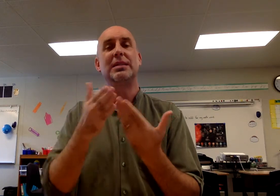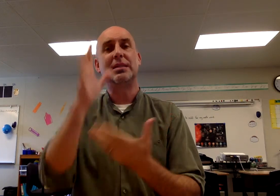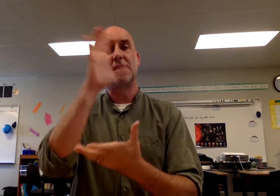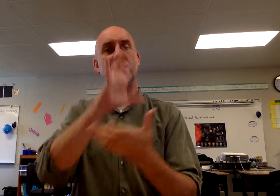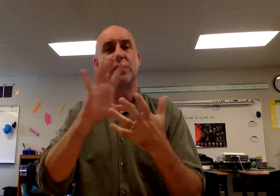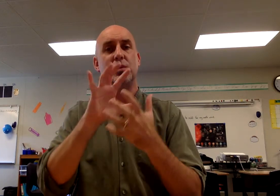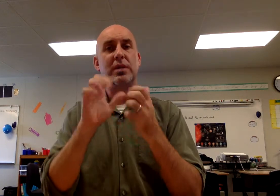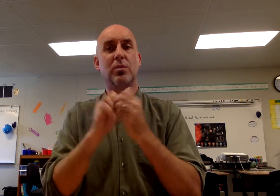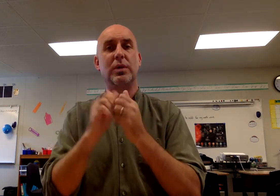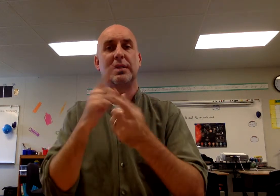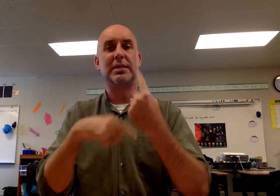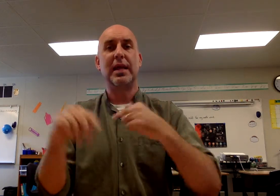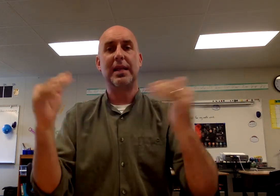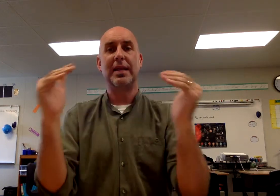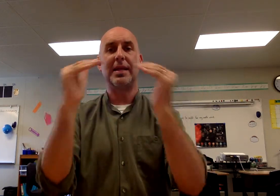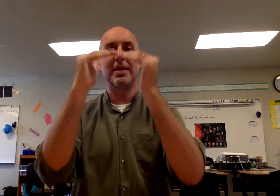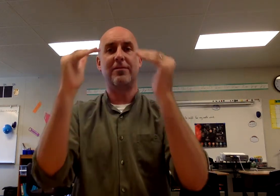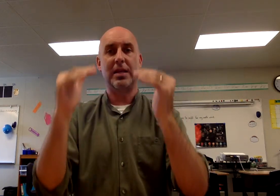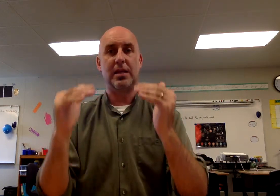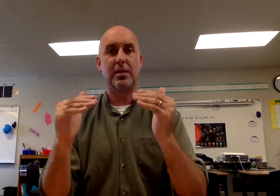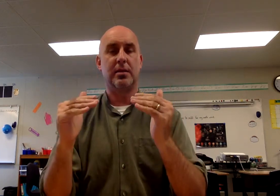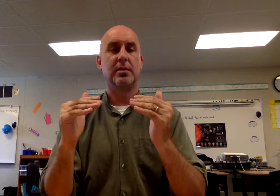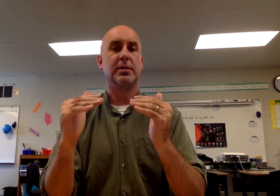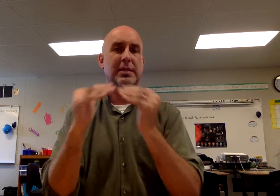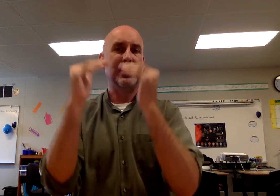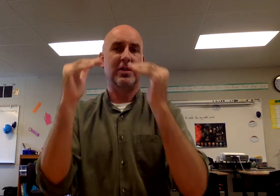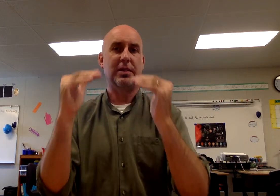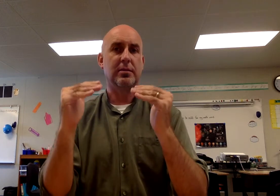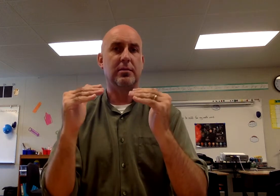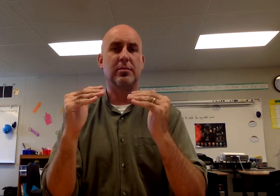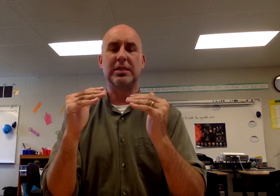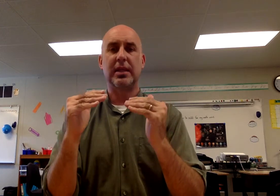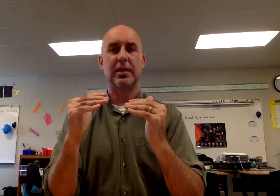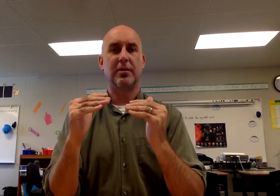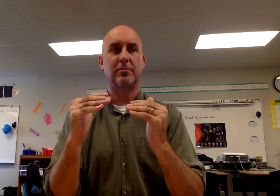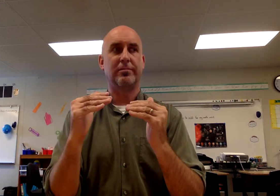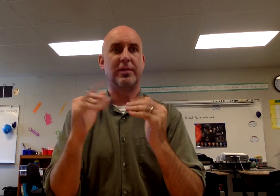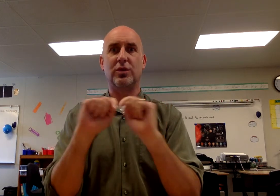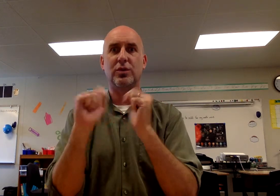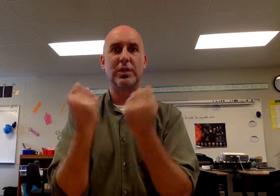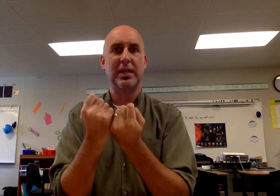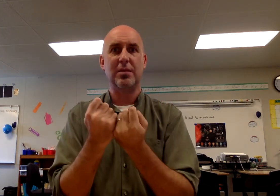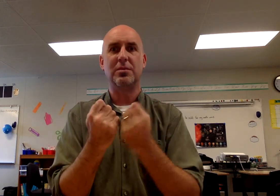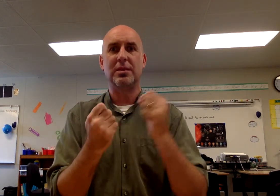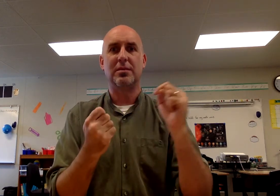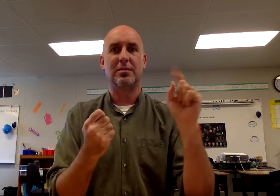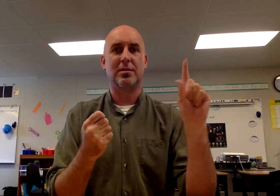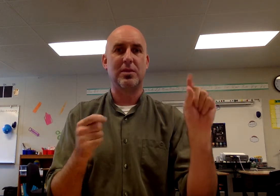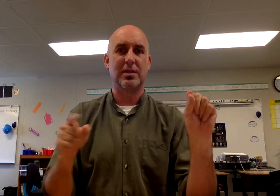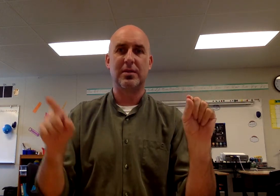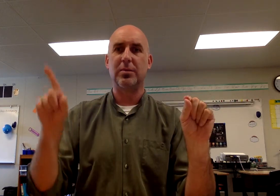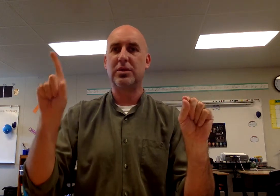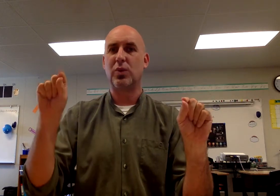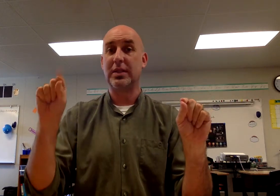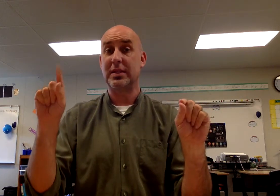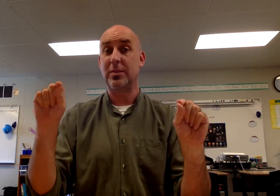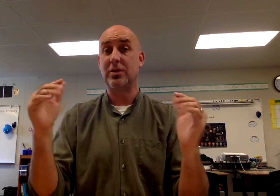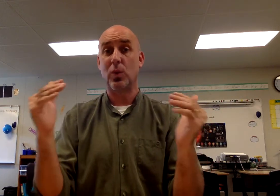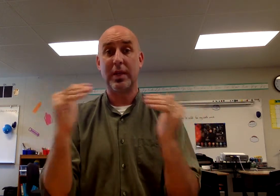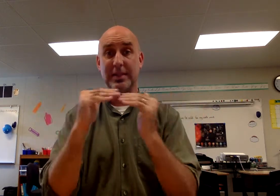to confuse them with the sign even. Even means like if there are two teams and this team has 20, this team has 20, it's